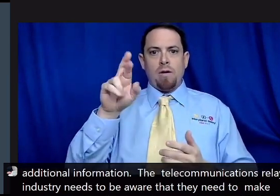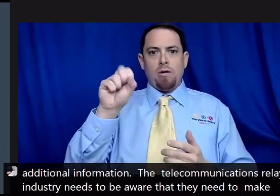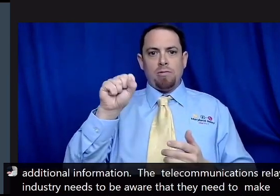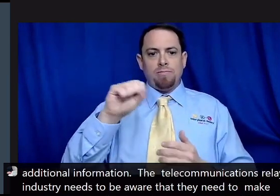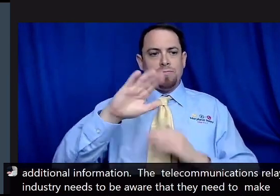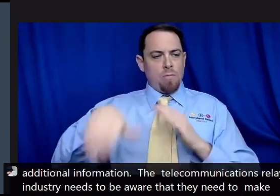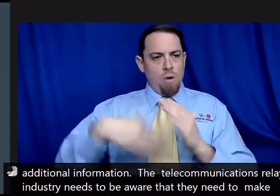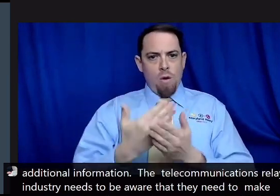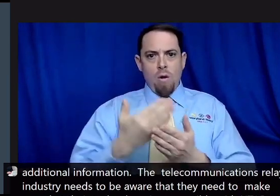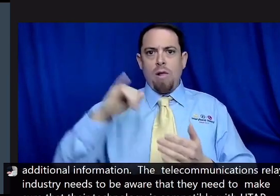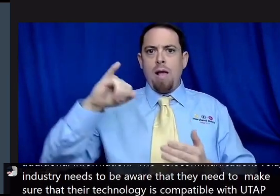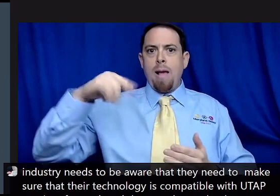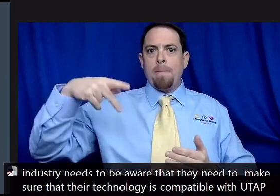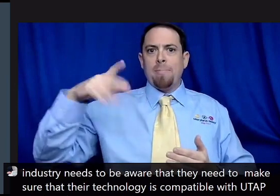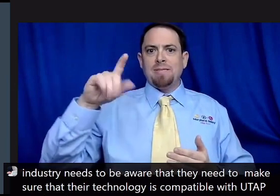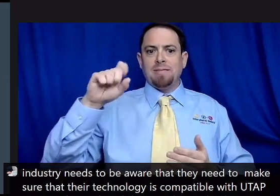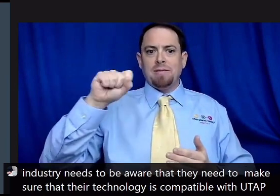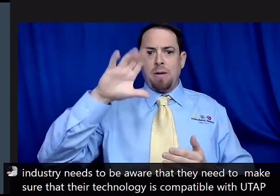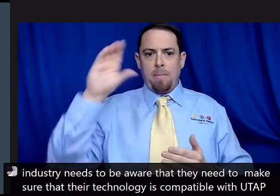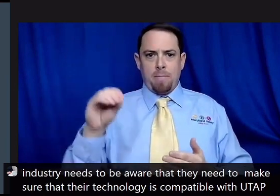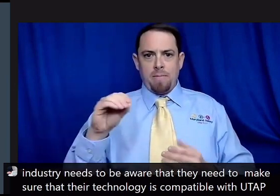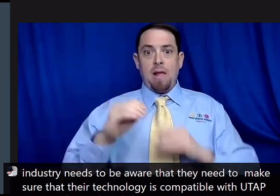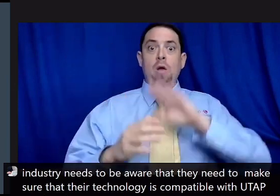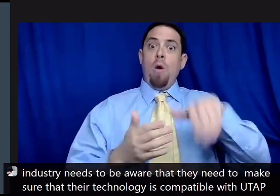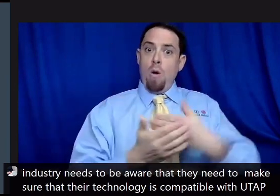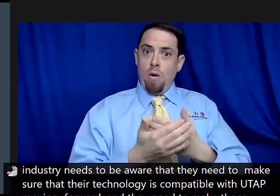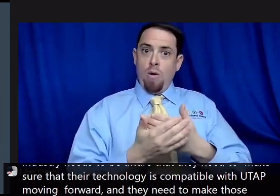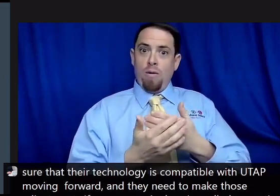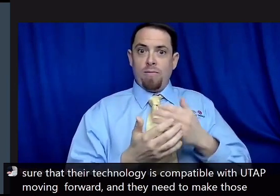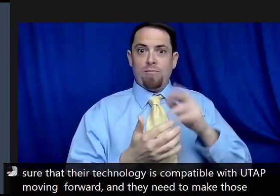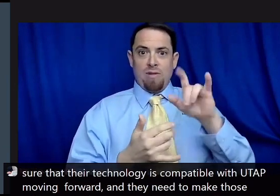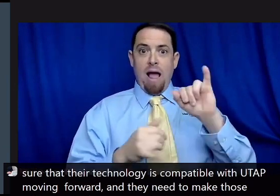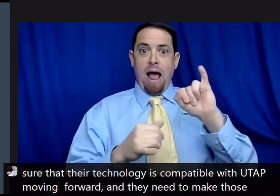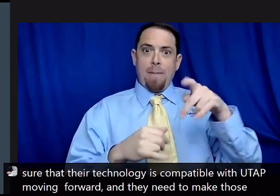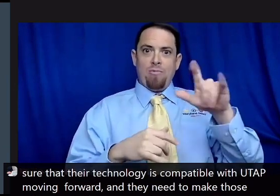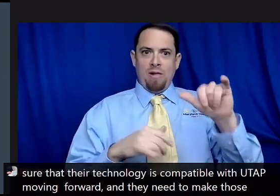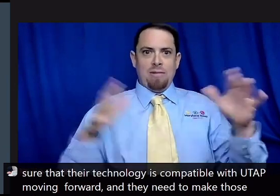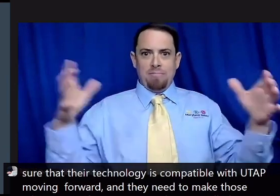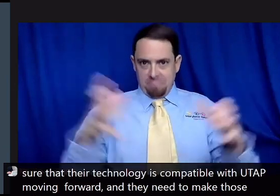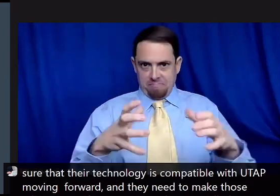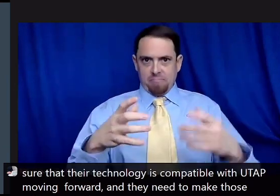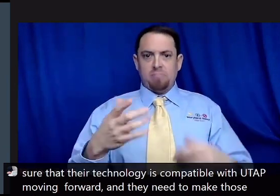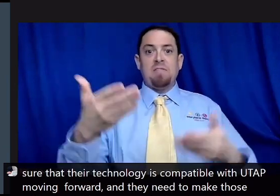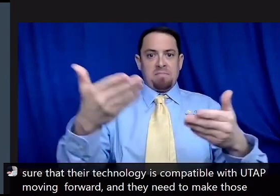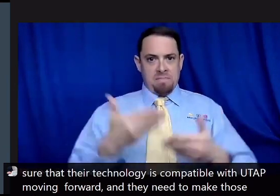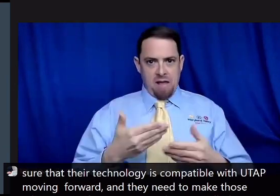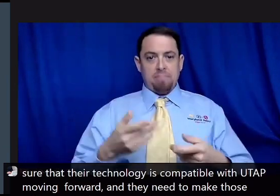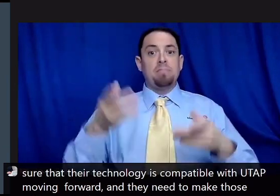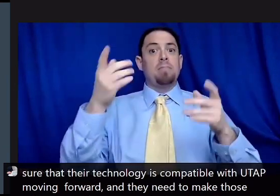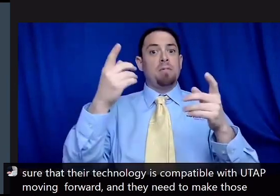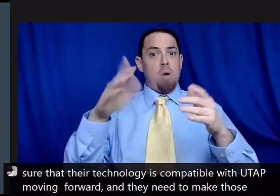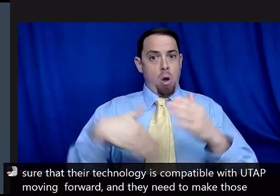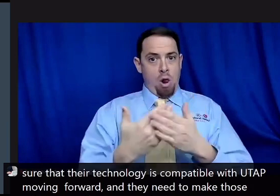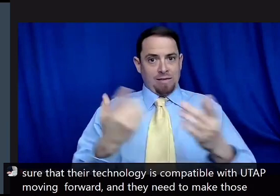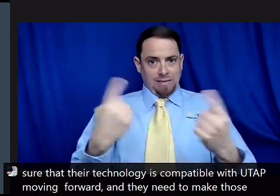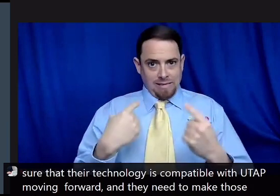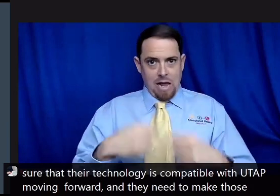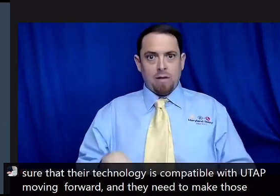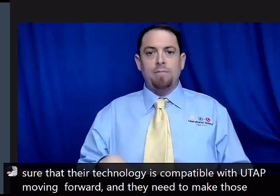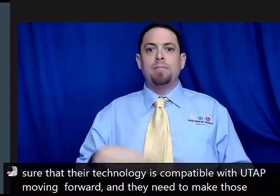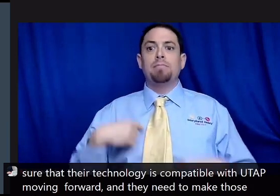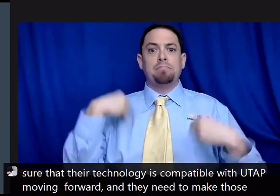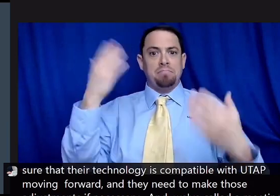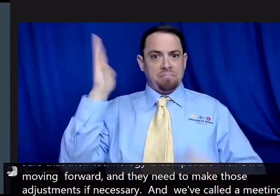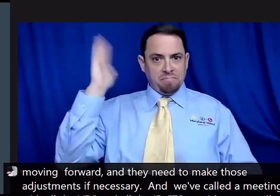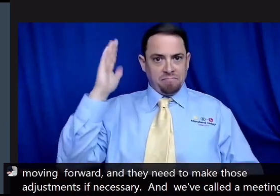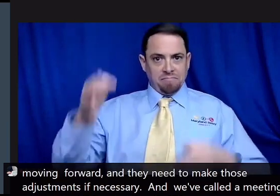necessary. And we've called a meeting with all the VRS and all the IP-CTS providers, as well as the IP relay providers